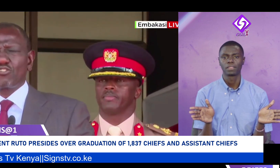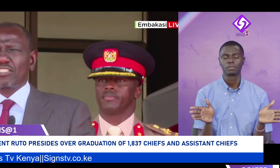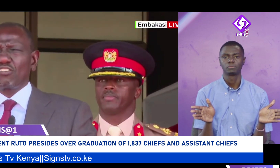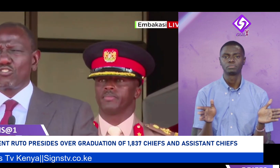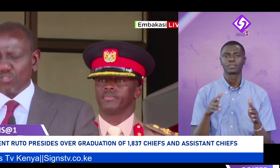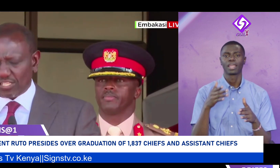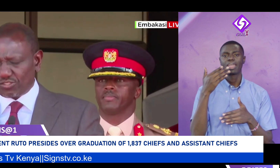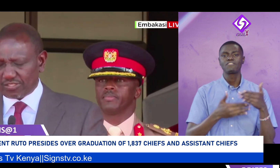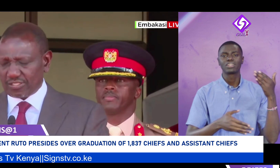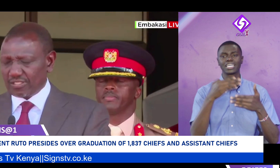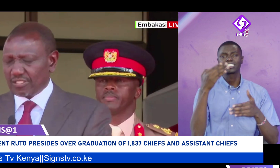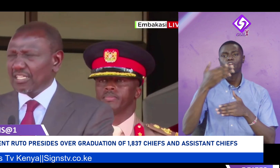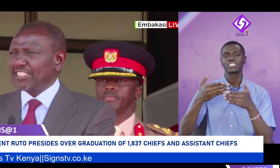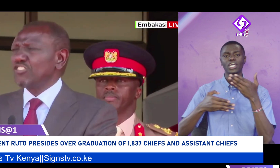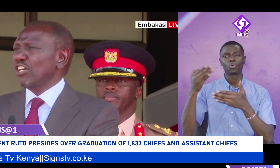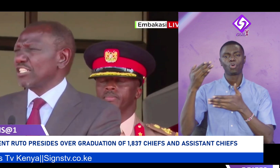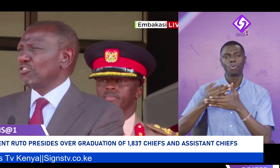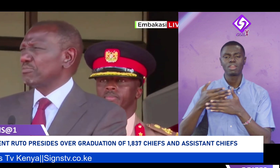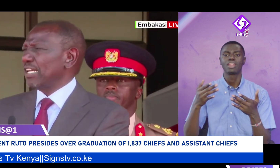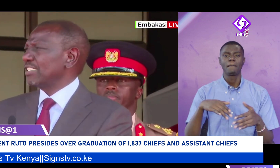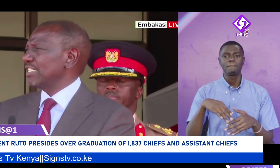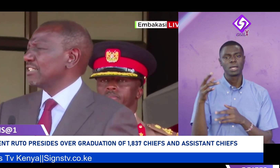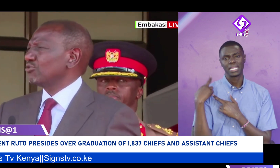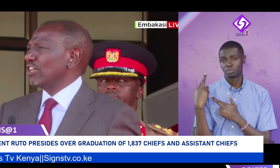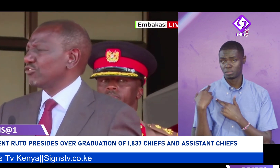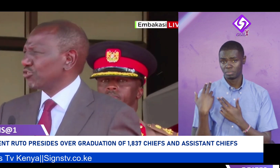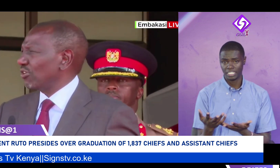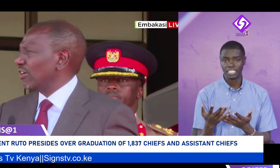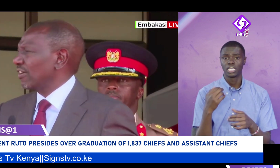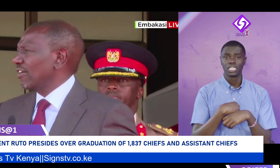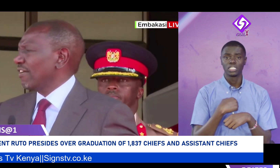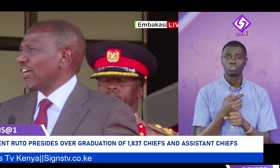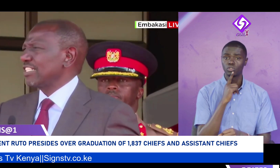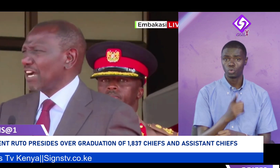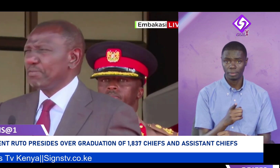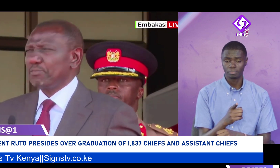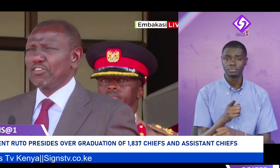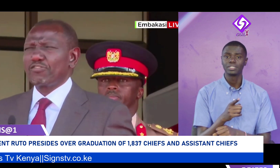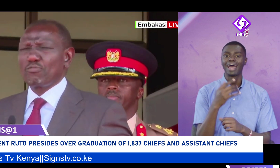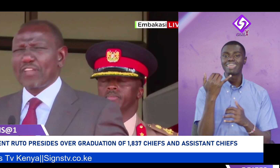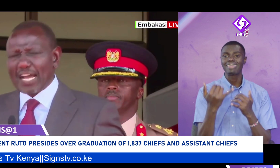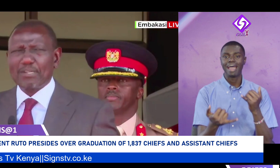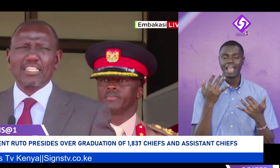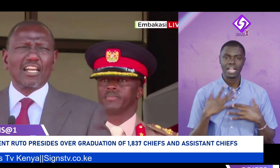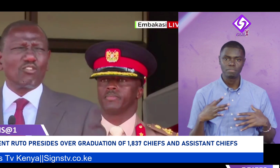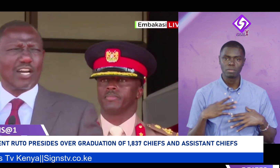infrastructure constructions, it is your responsibility to ensure that young people from that particular